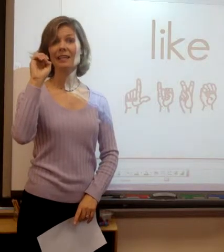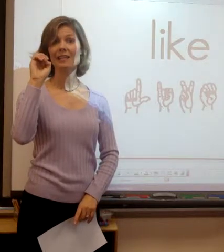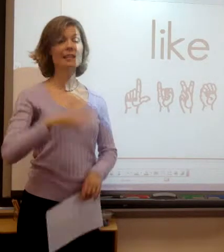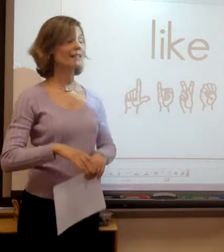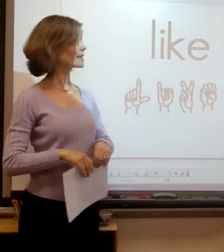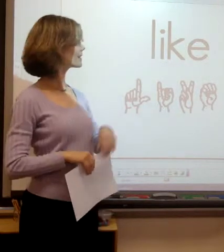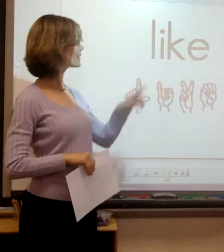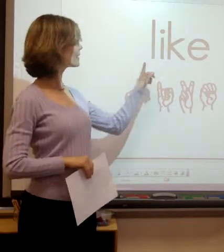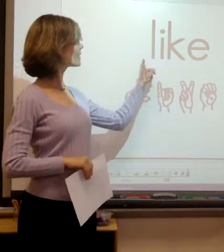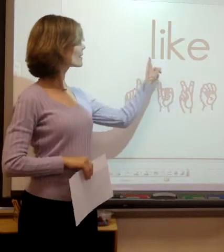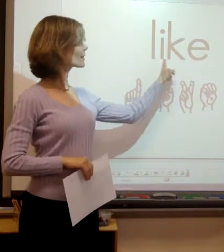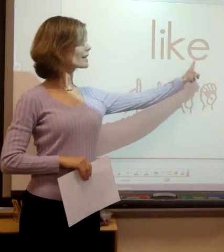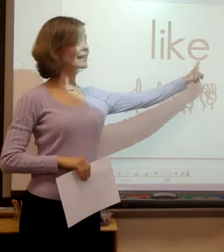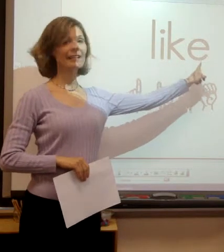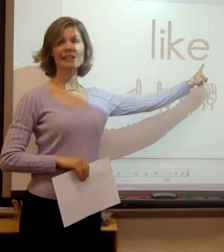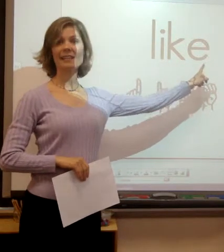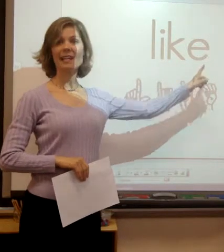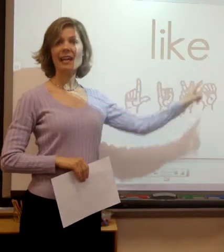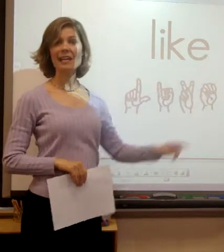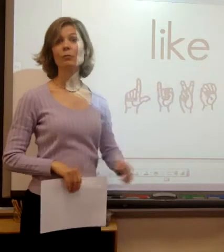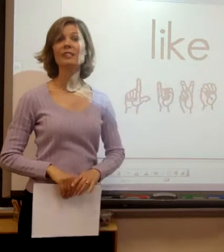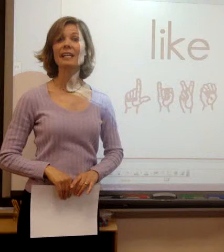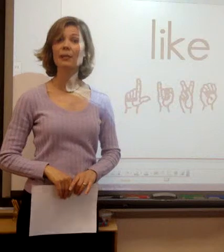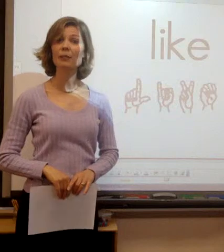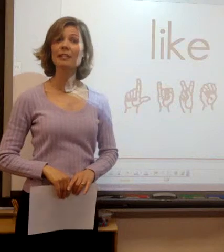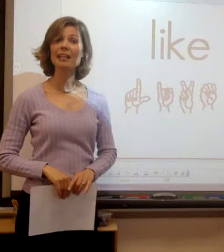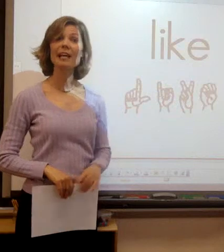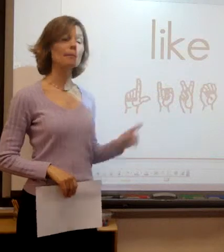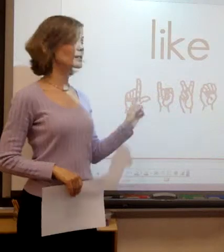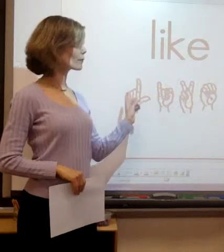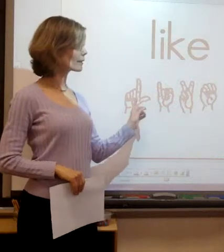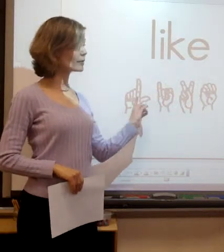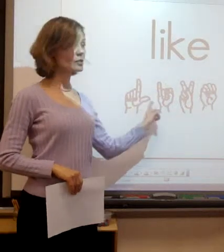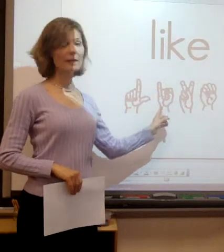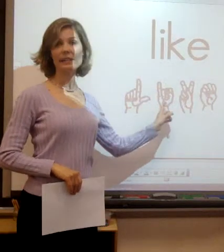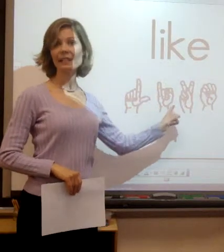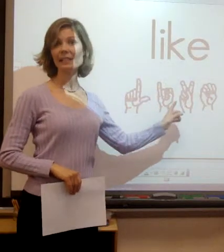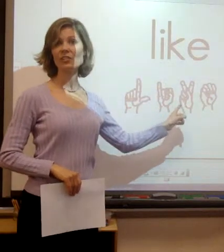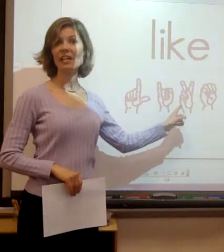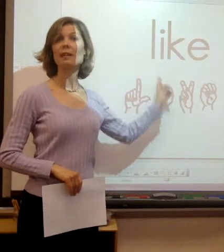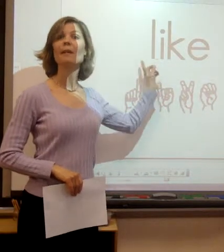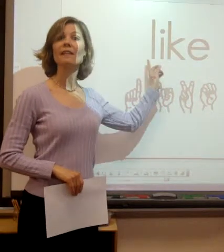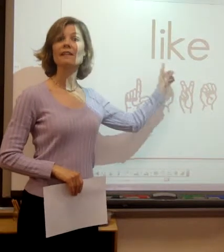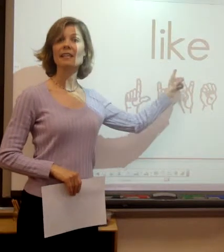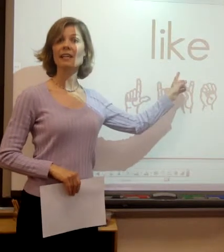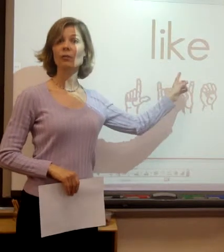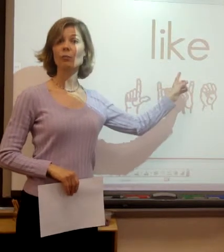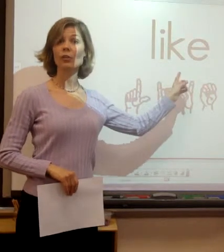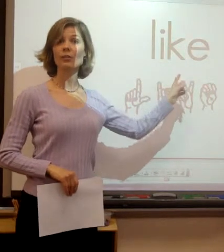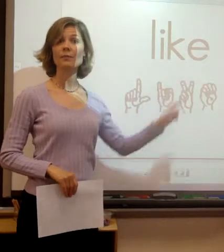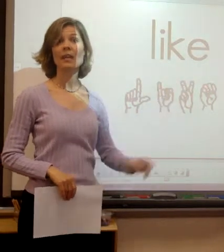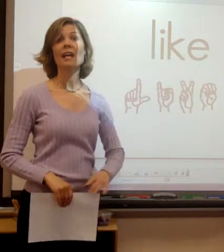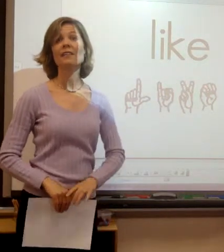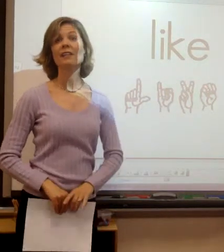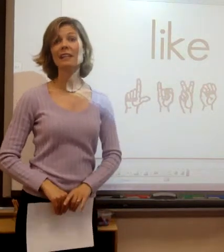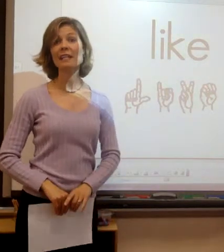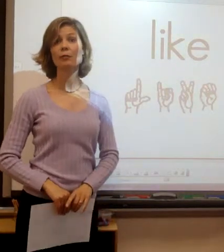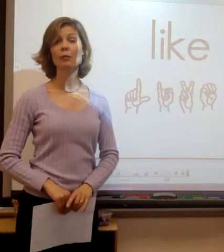L-I-K-E, like. And then we'll say it 3 times, finger spelling each time and then saying the word. And then I'll ask for a